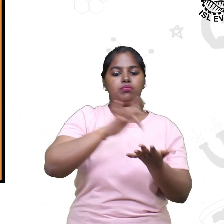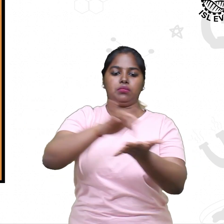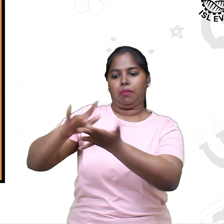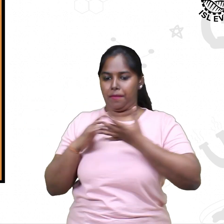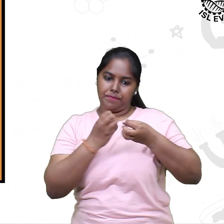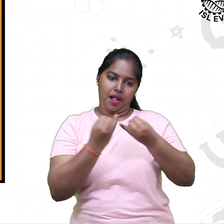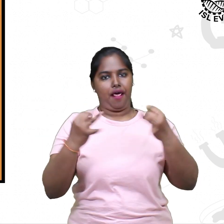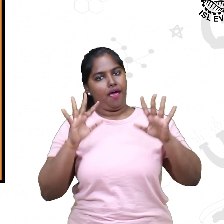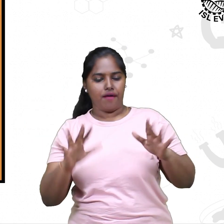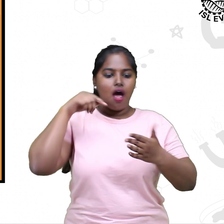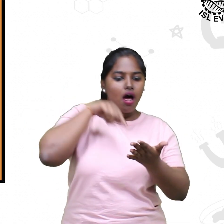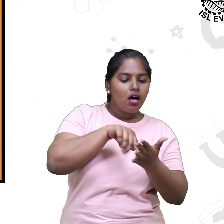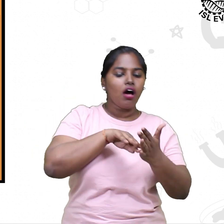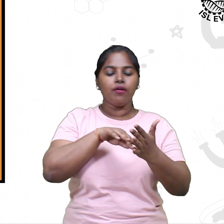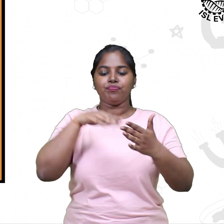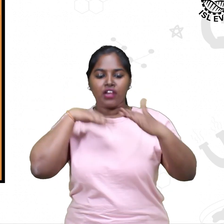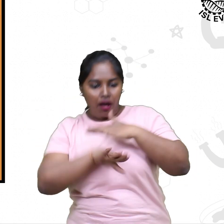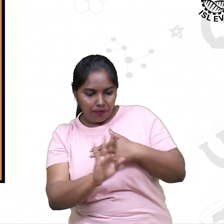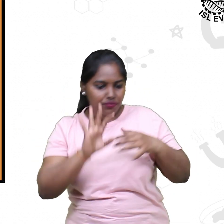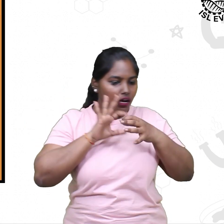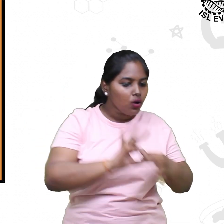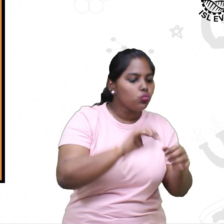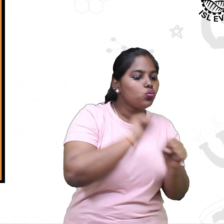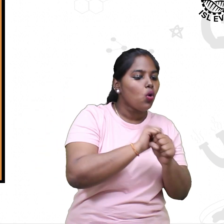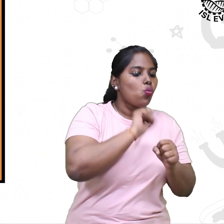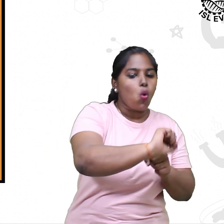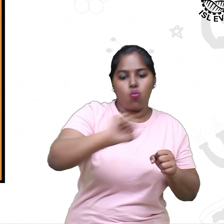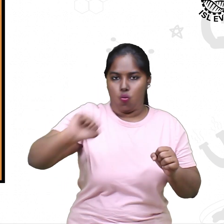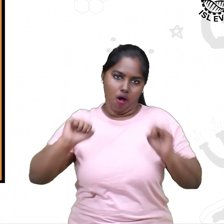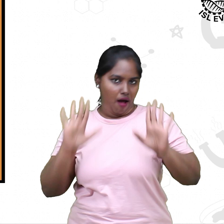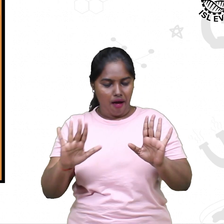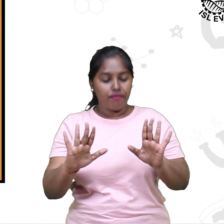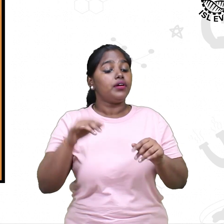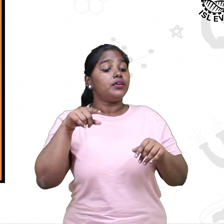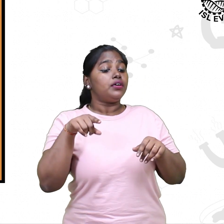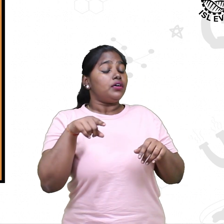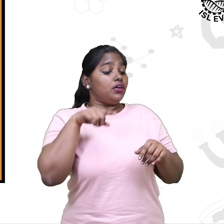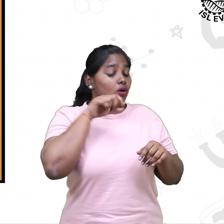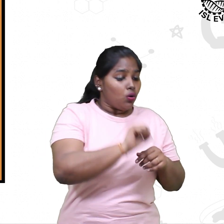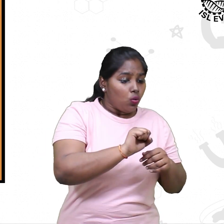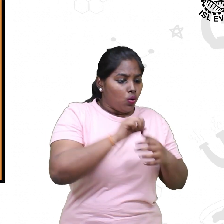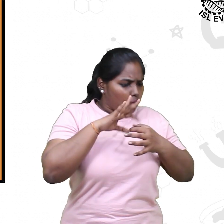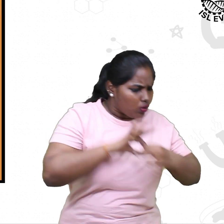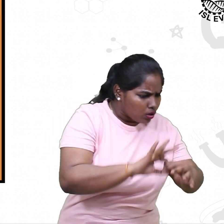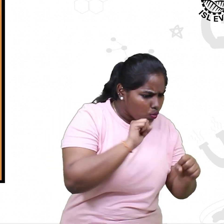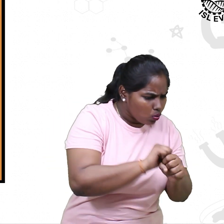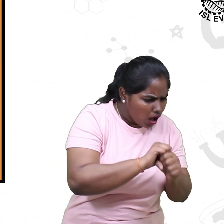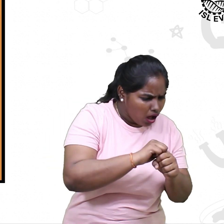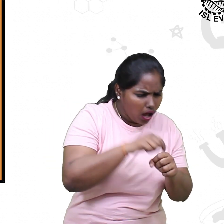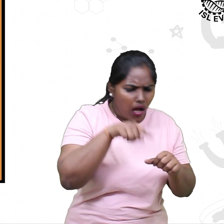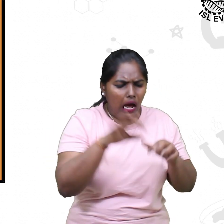are participating in a particular activity. So in order to identify which parts of the brain